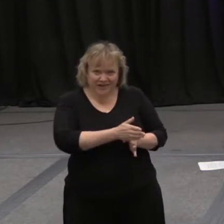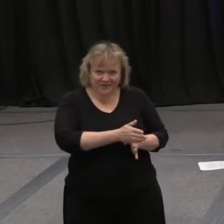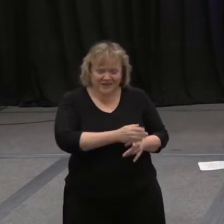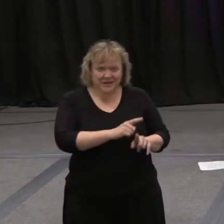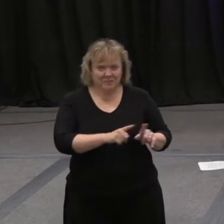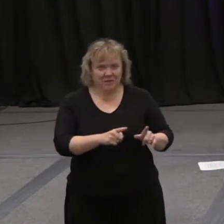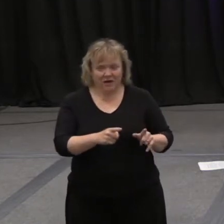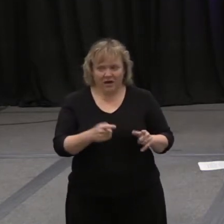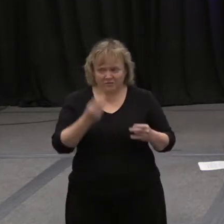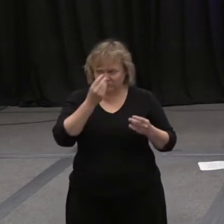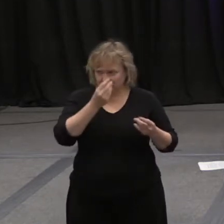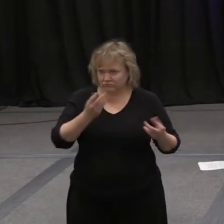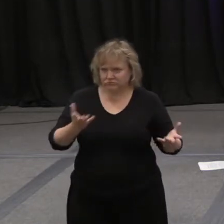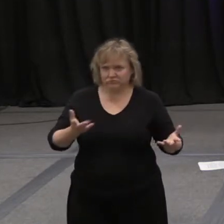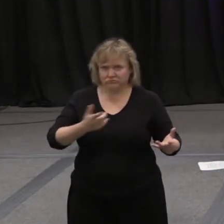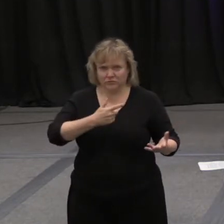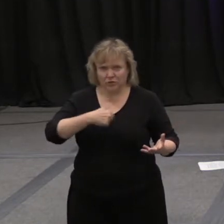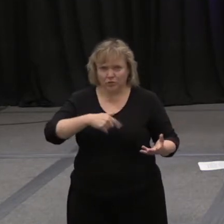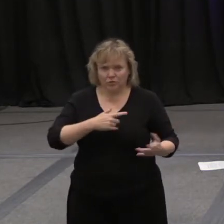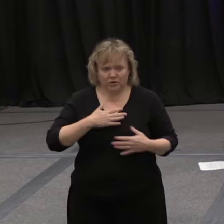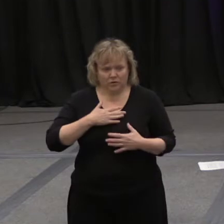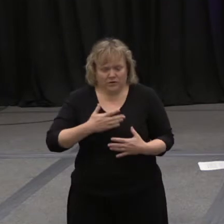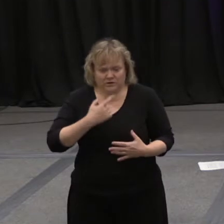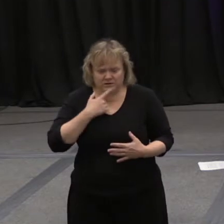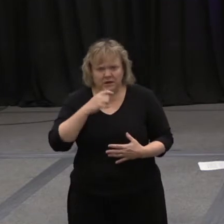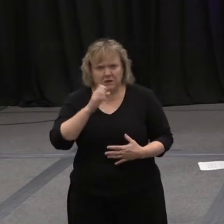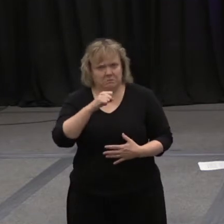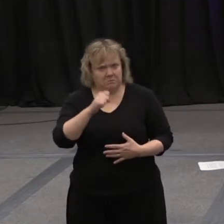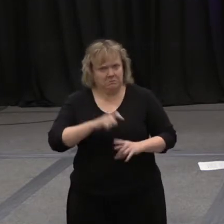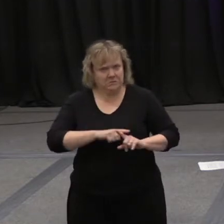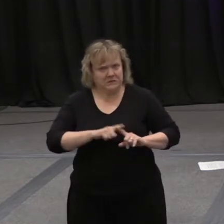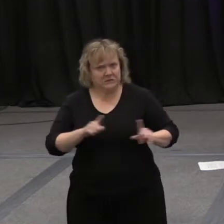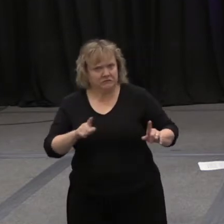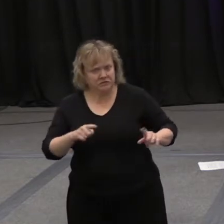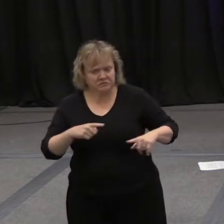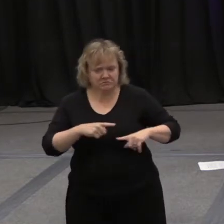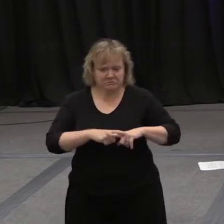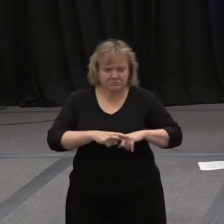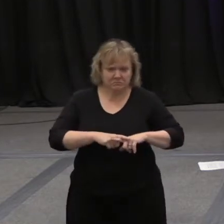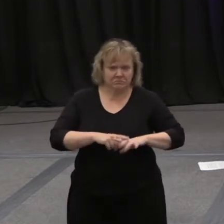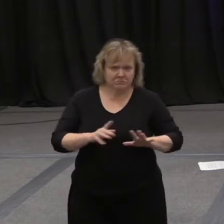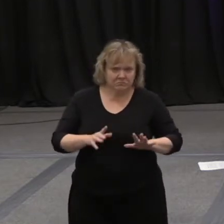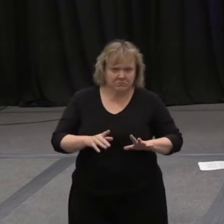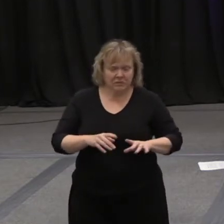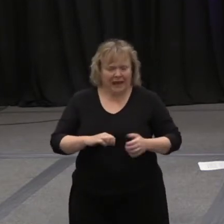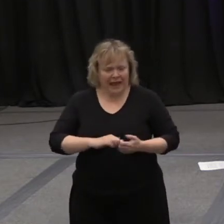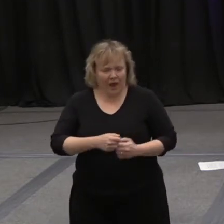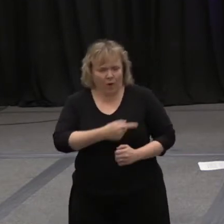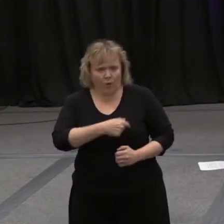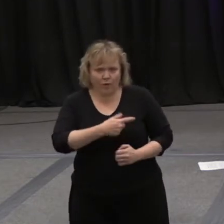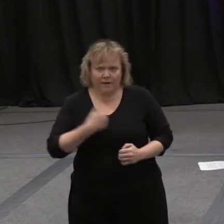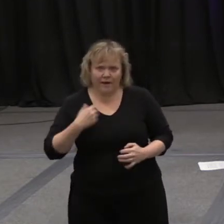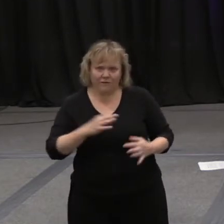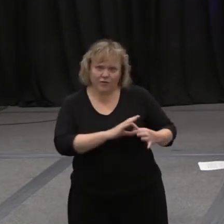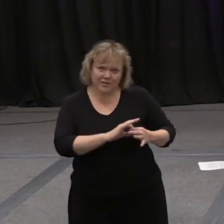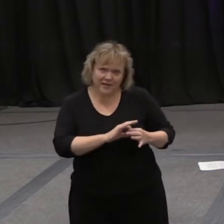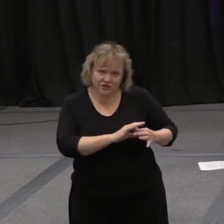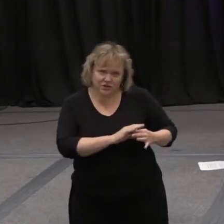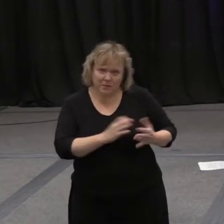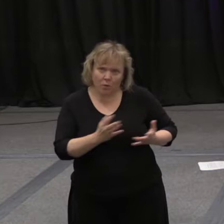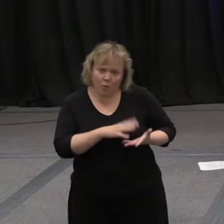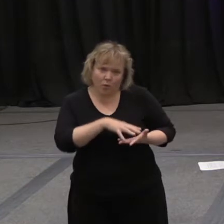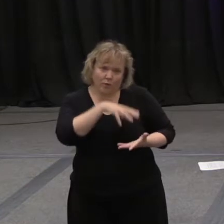and be open about that and discuss it and talk about what we have gotten from each other in this relationship is really fabulous. So thank you for having us